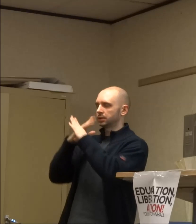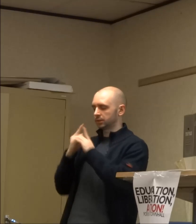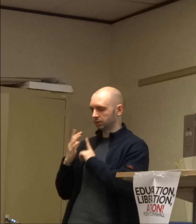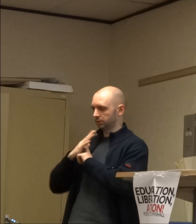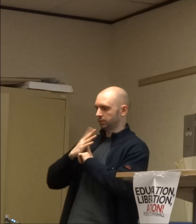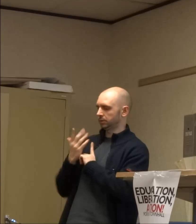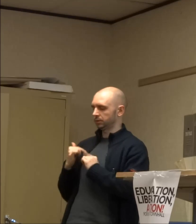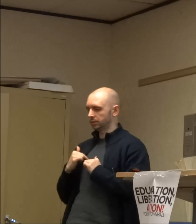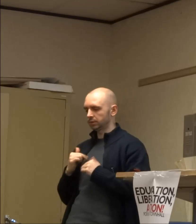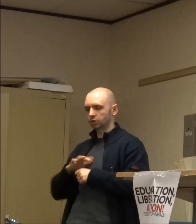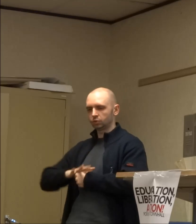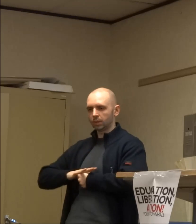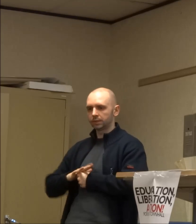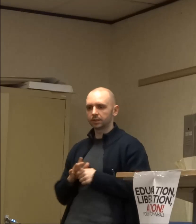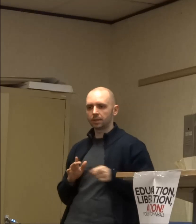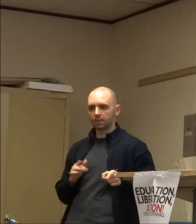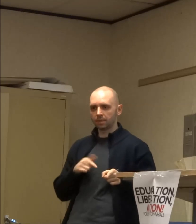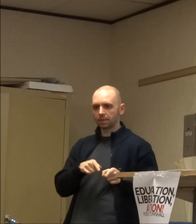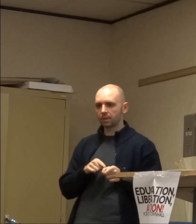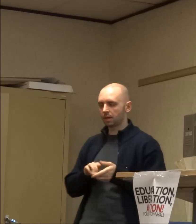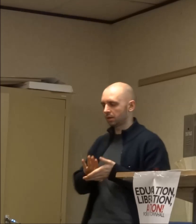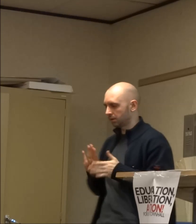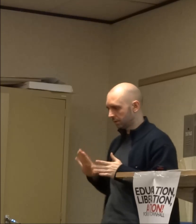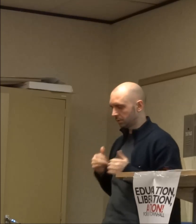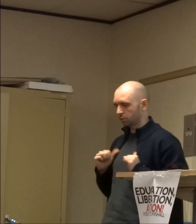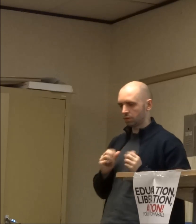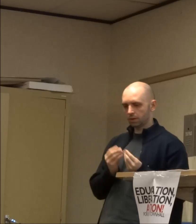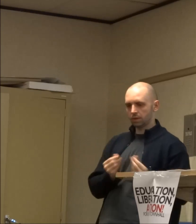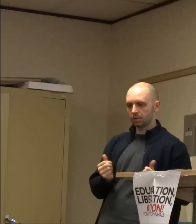are celebrated and acknowledged as opposed to being